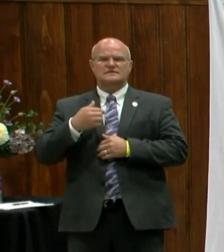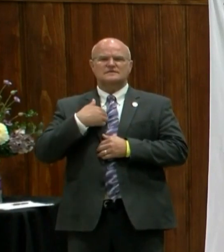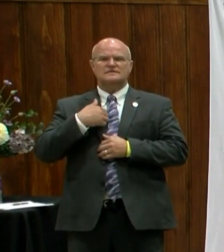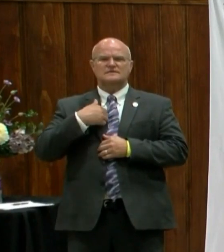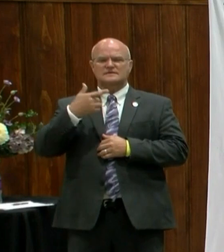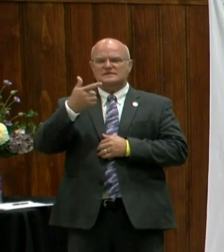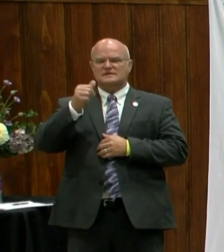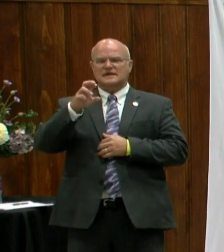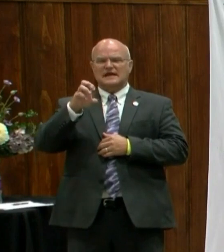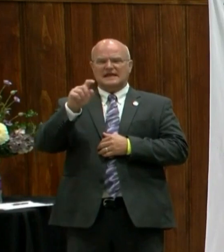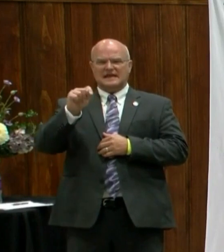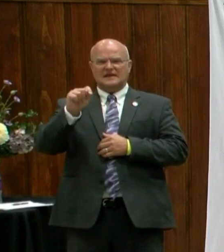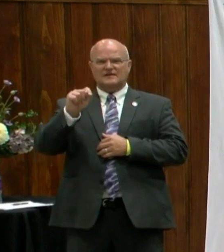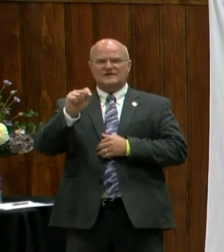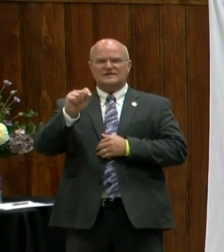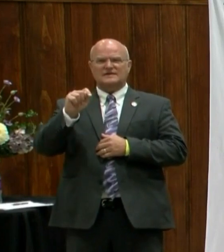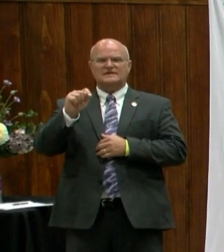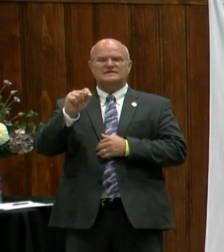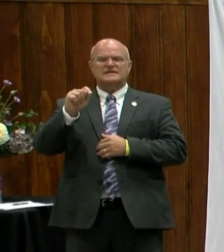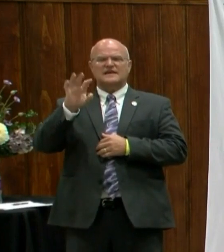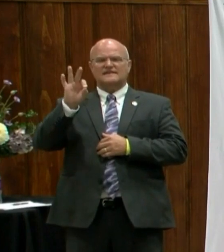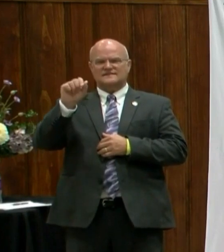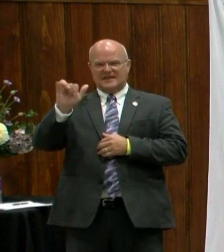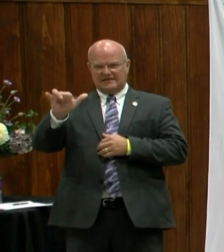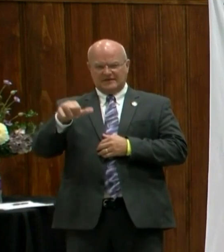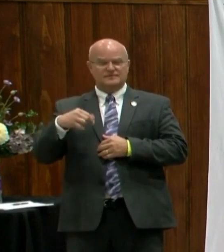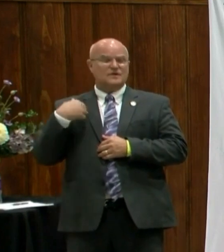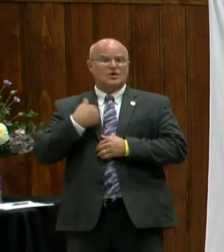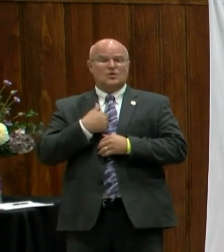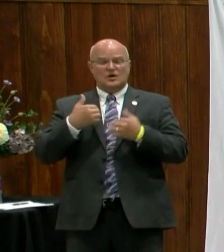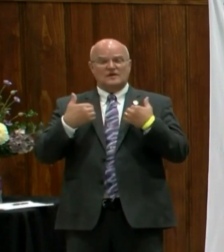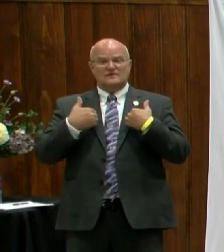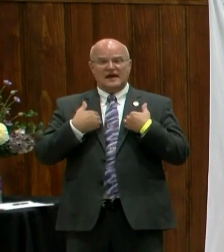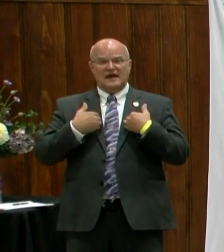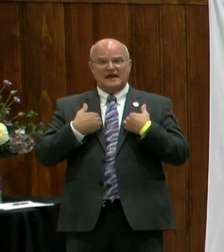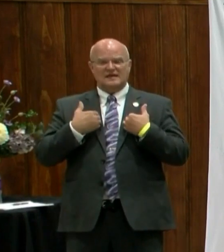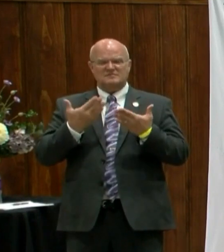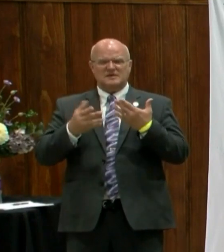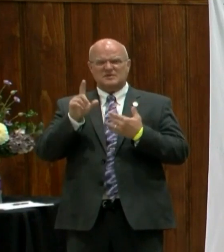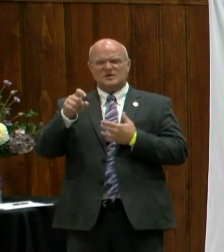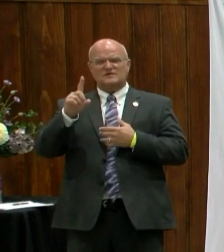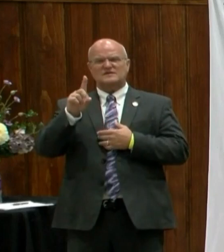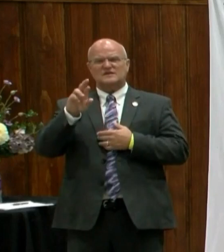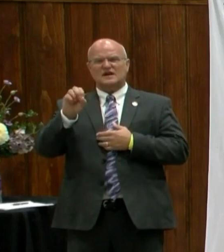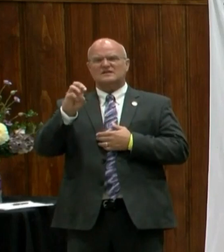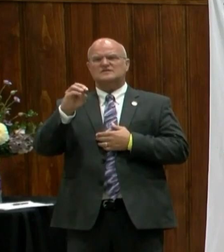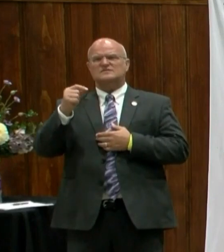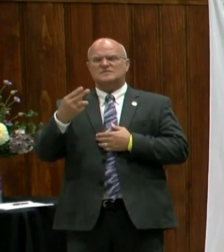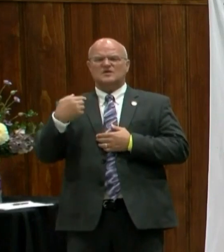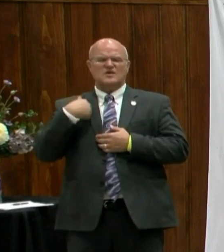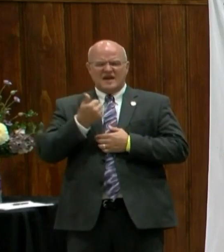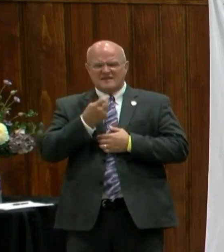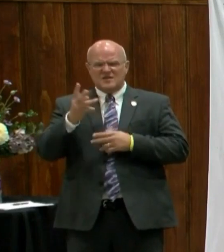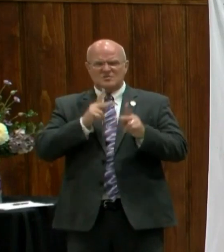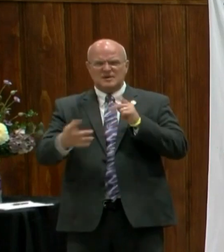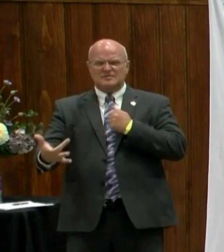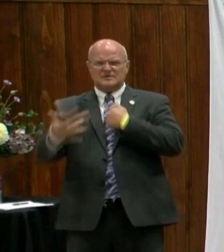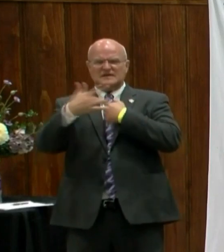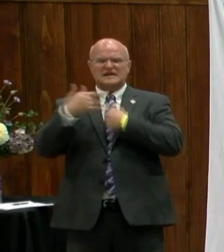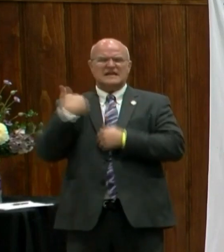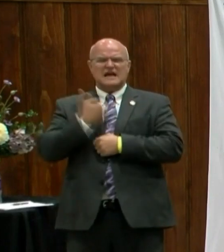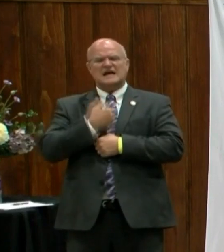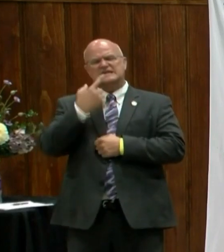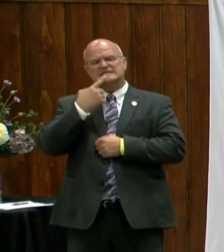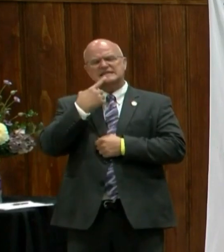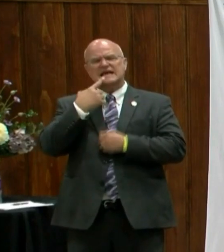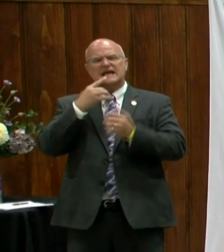Garrett Ferguson with KNWA, Fox 24 News in Fayetteville. We've had, this is probably a question for Dr. Smith, but we've had a handful of people reach out to us saying